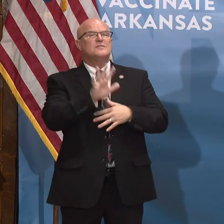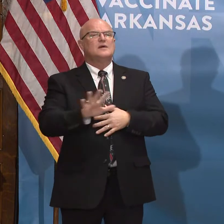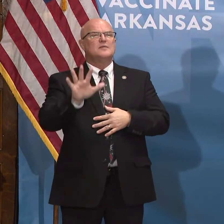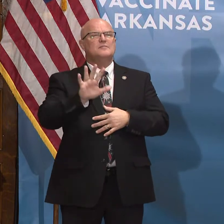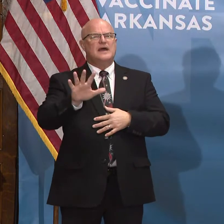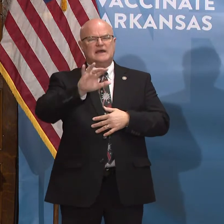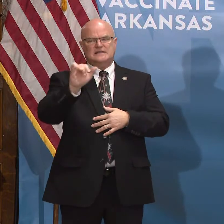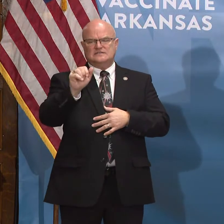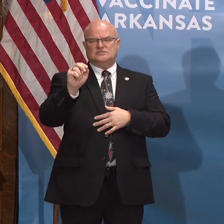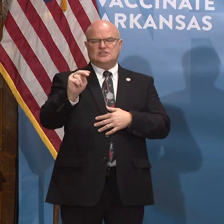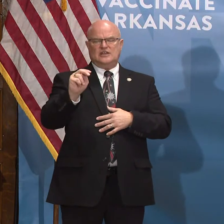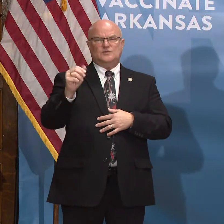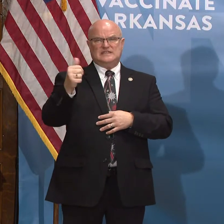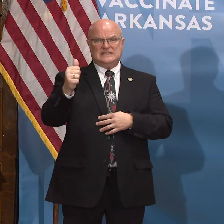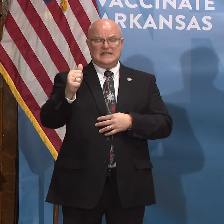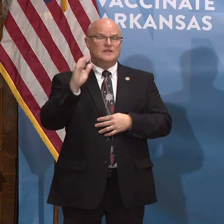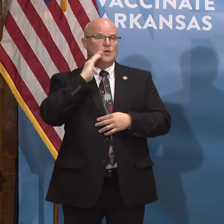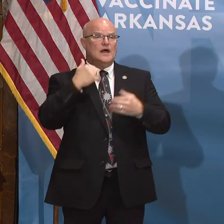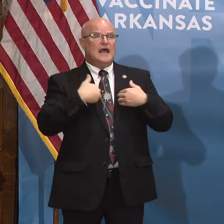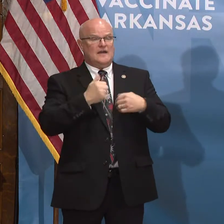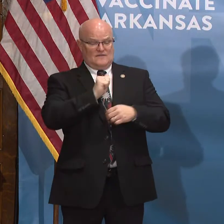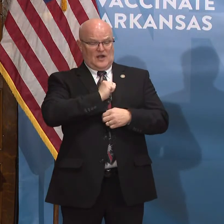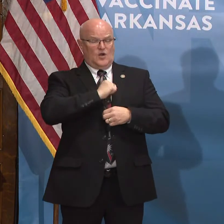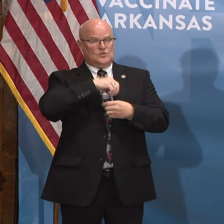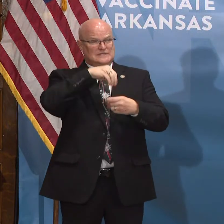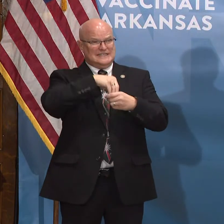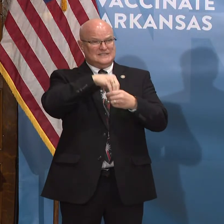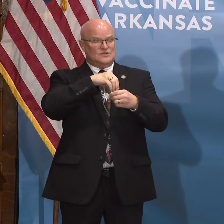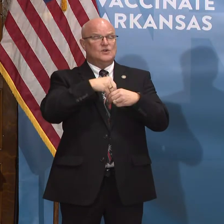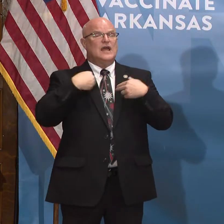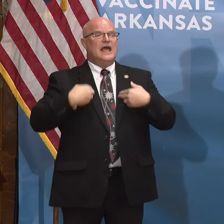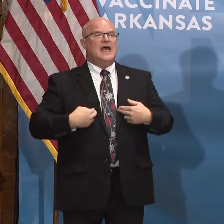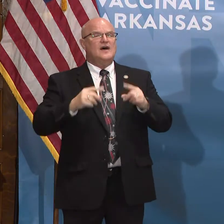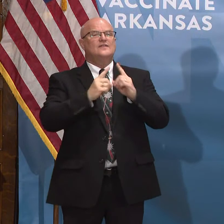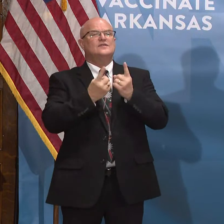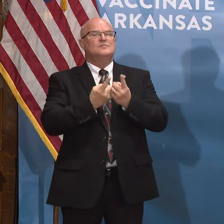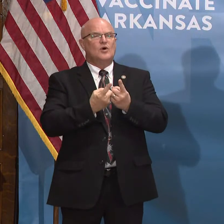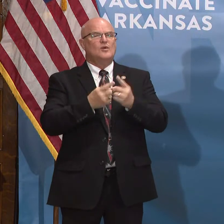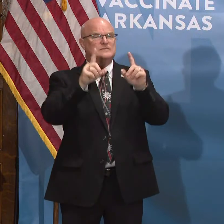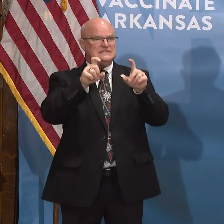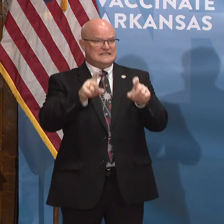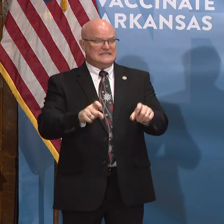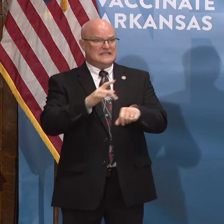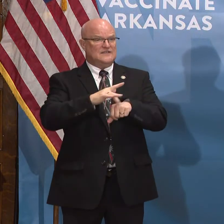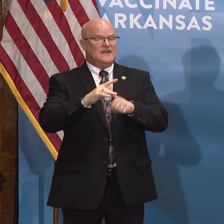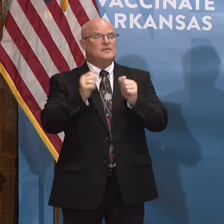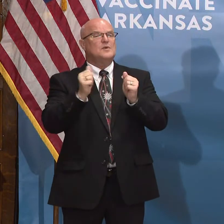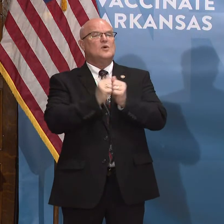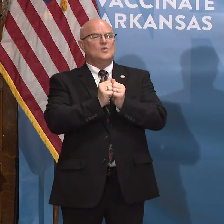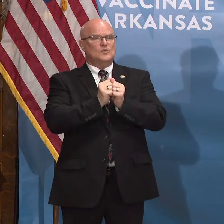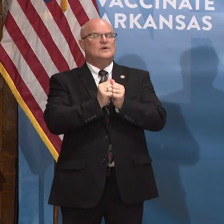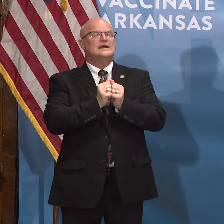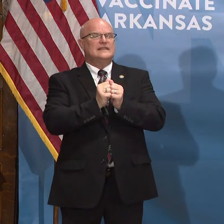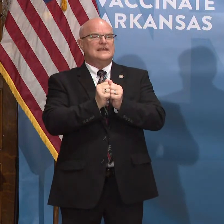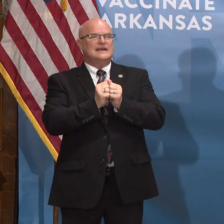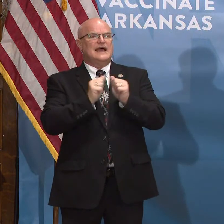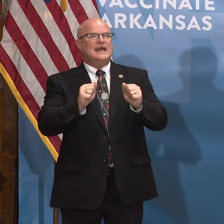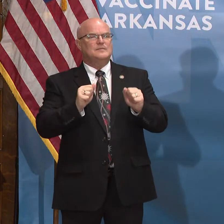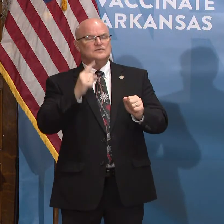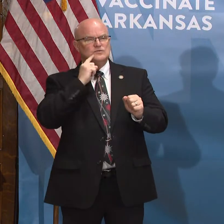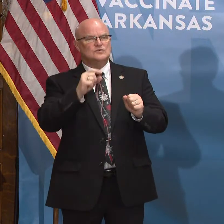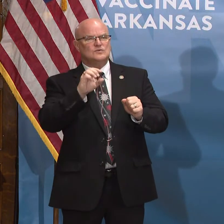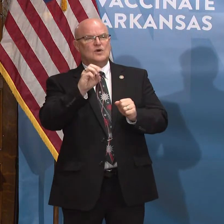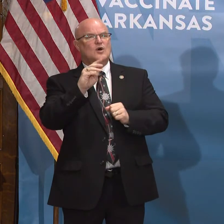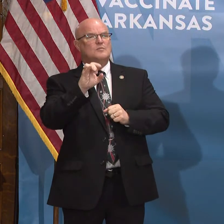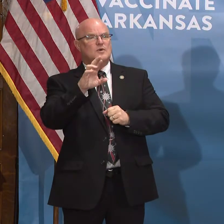the 10th of January, we will have our own internal health department surveillance available with sequencing capabilities available. We've been